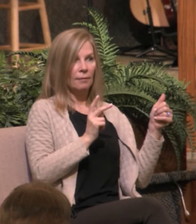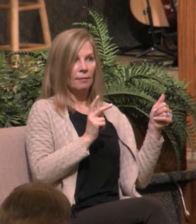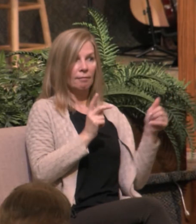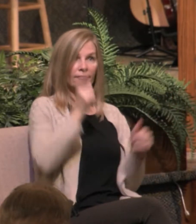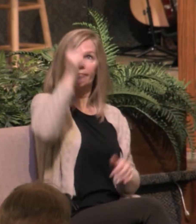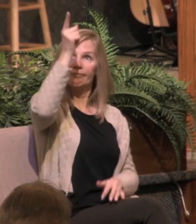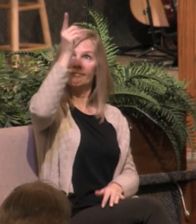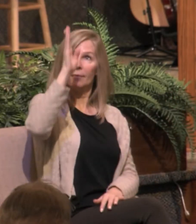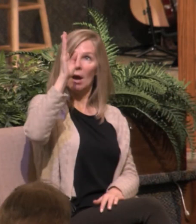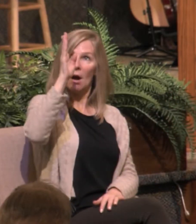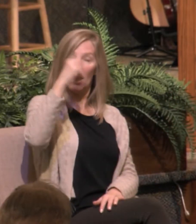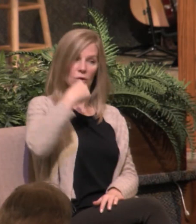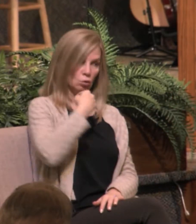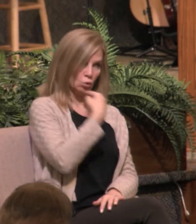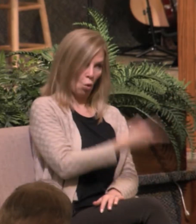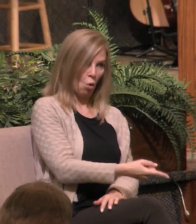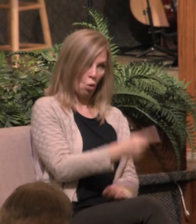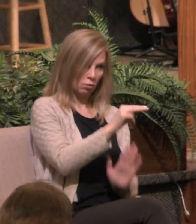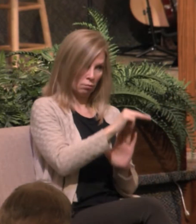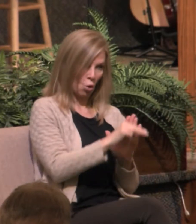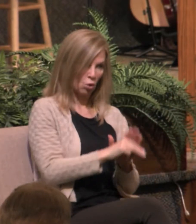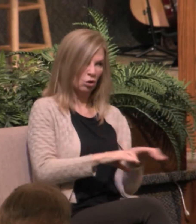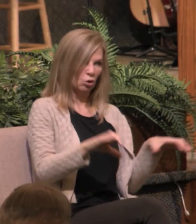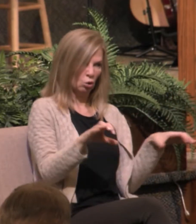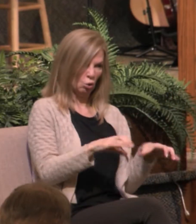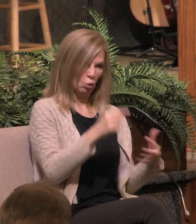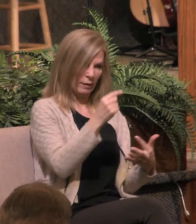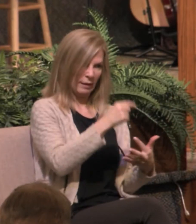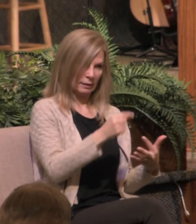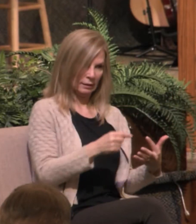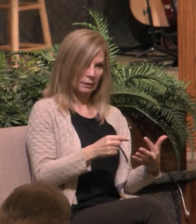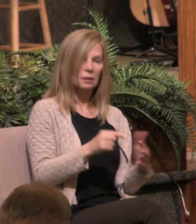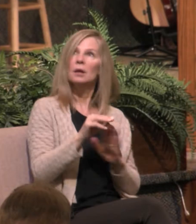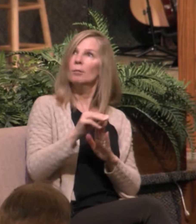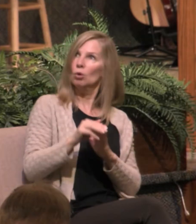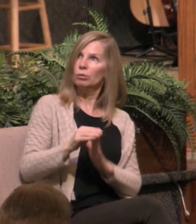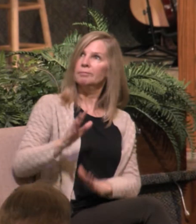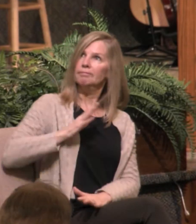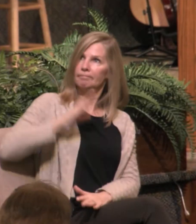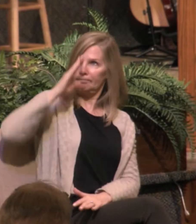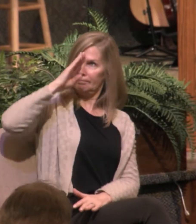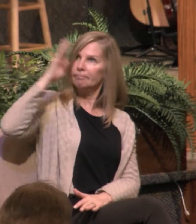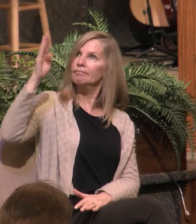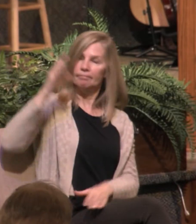God told Moses to do something. Moses did it.